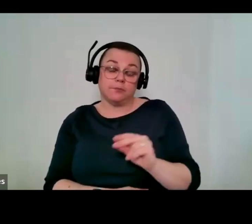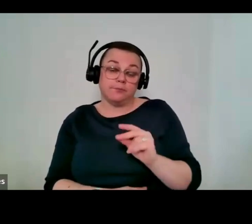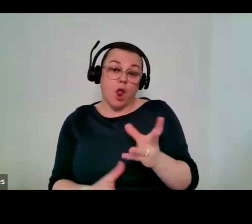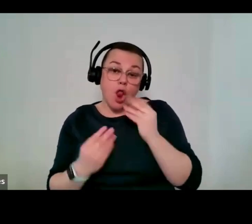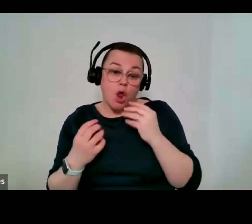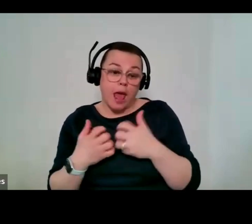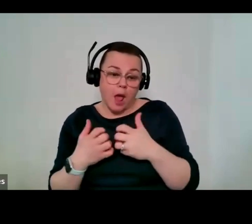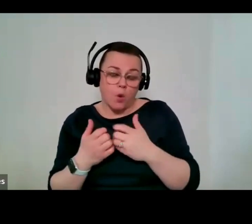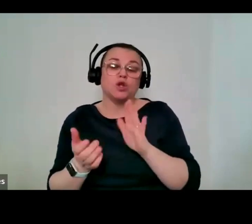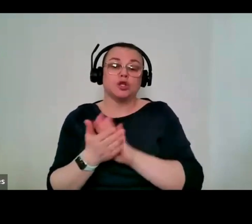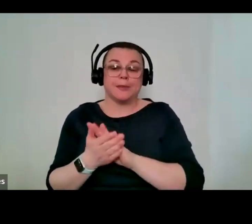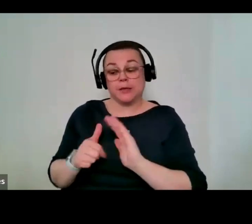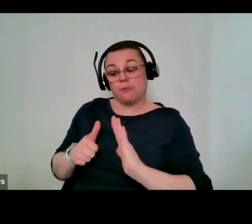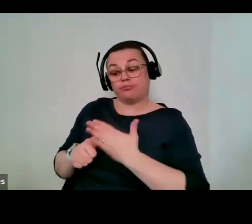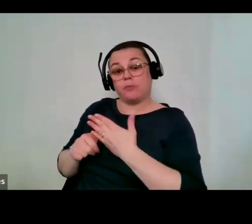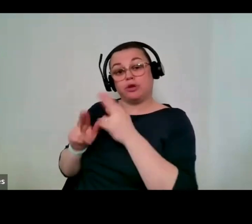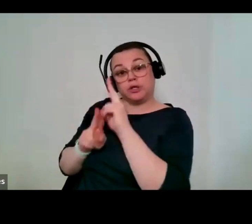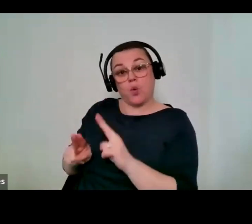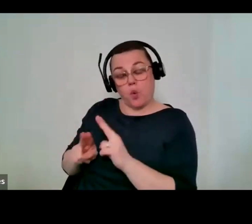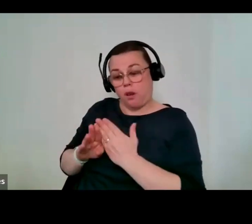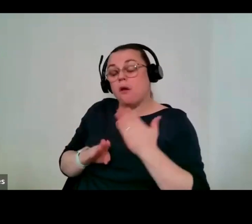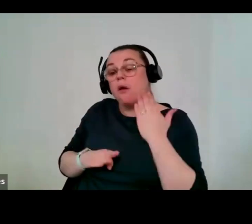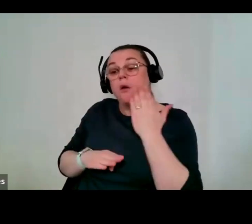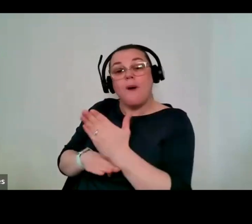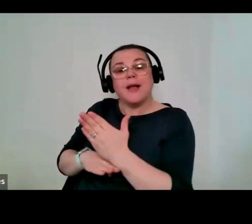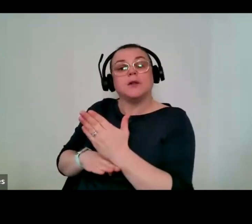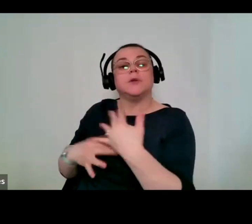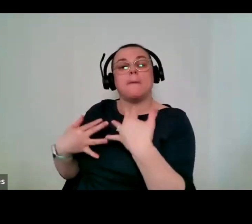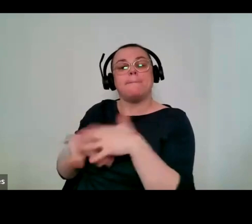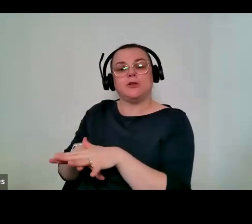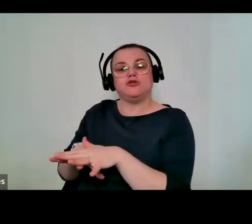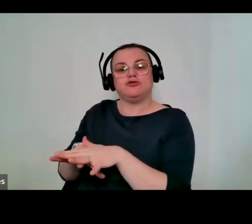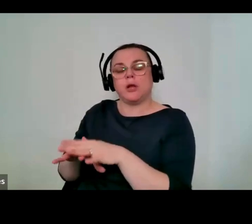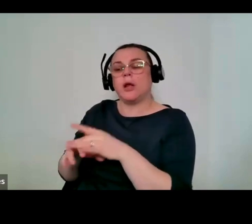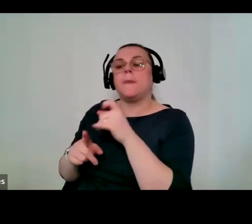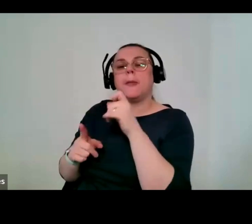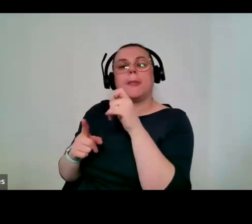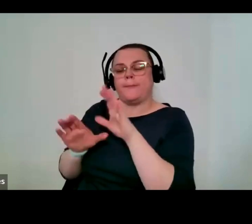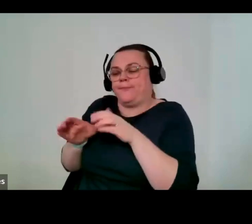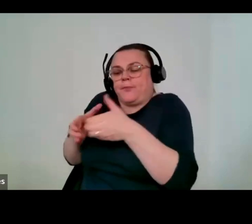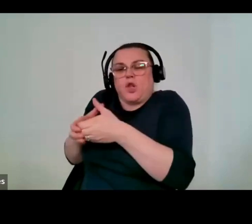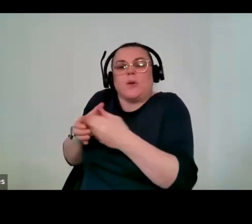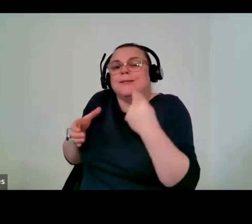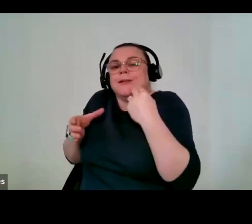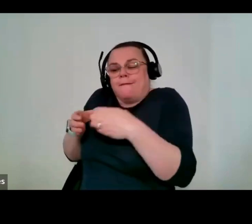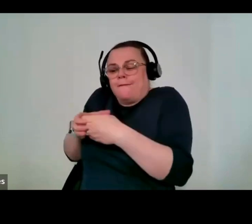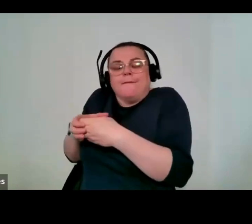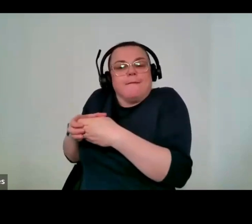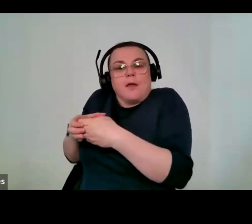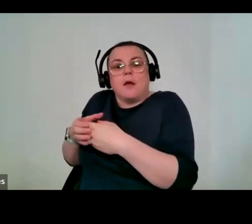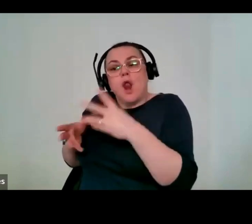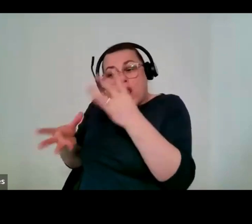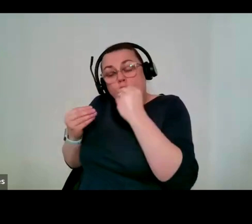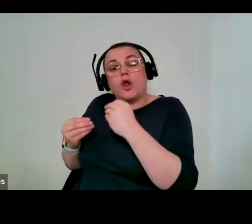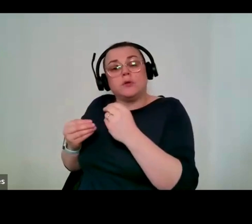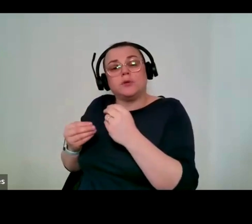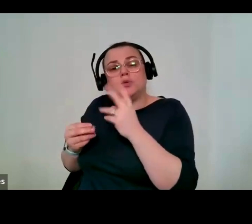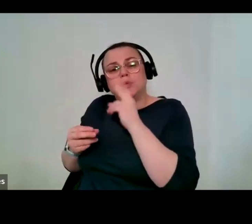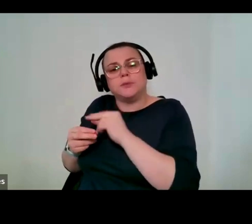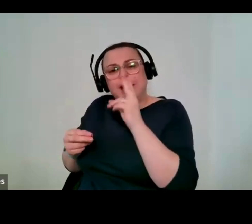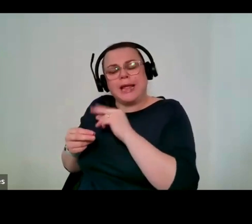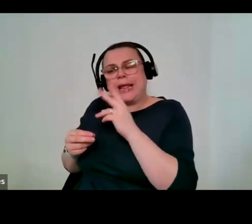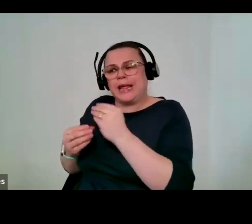a mainstream primary school with a partial hearing unit, and I learned to speak with pretty intensive